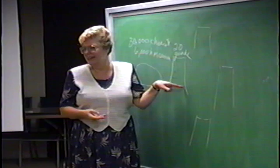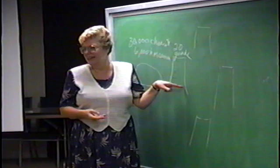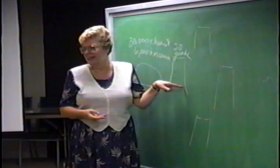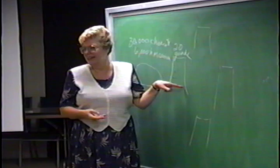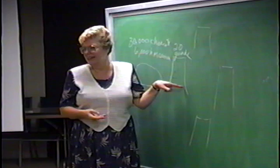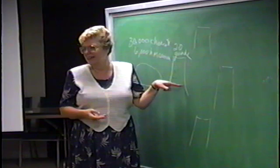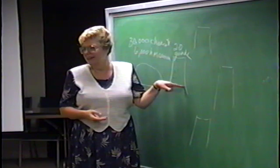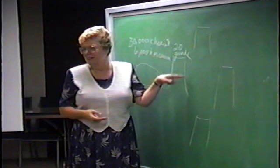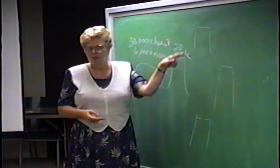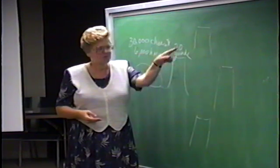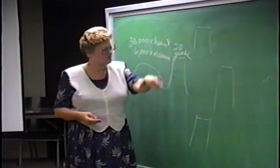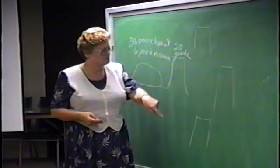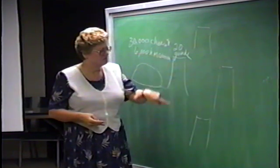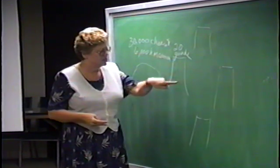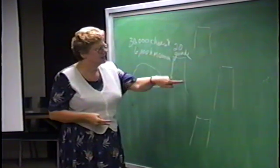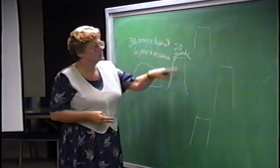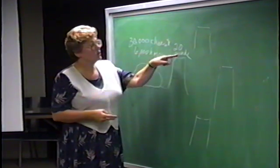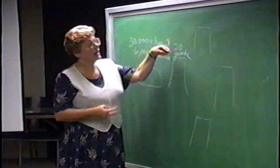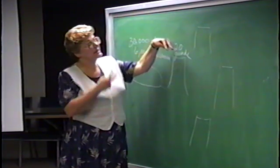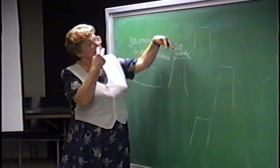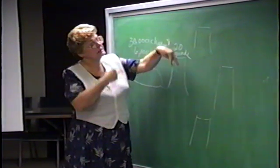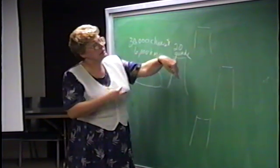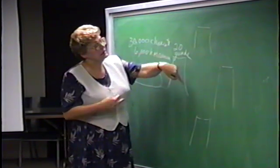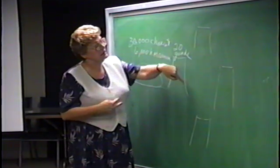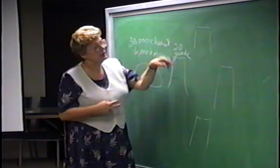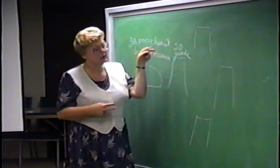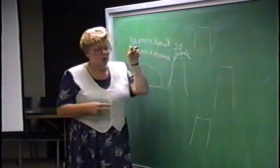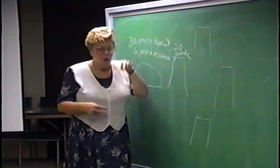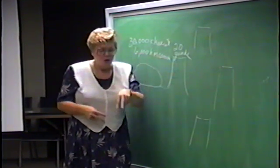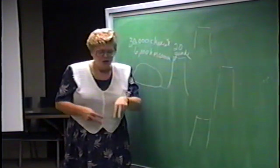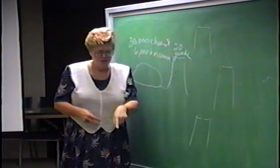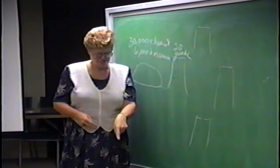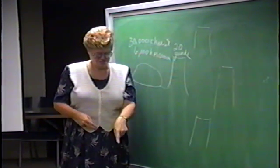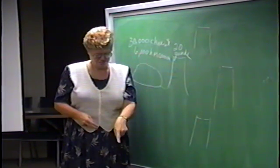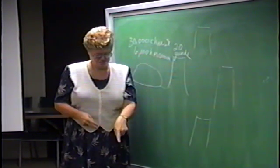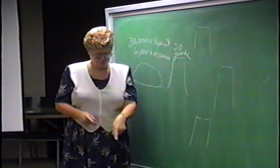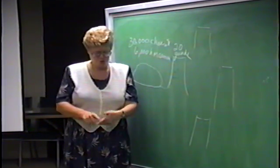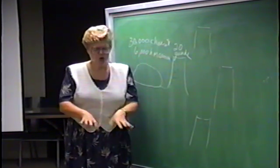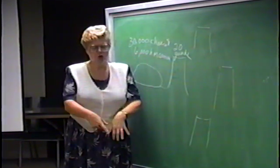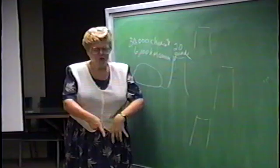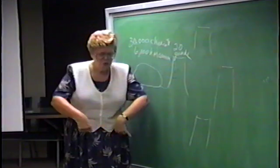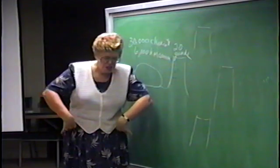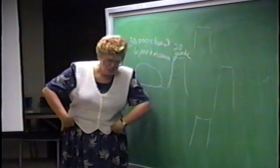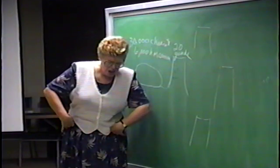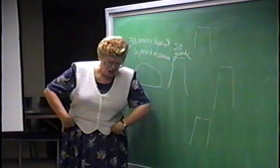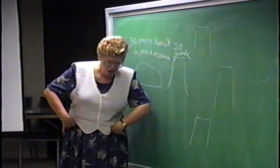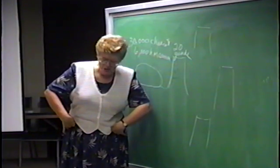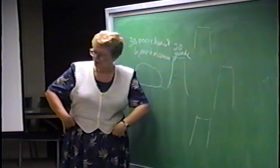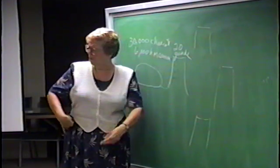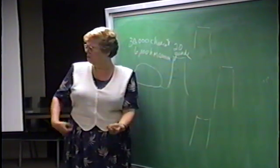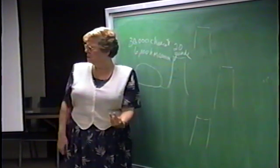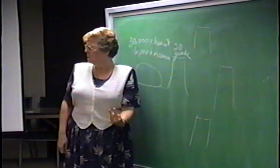in tea. Back in tea. What do you do with that?